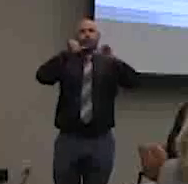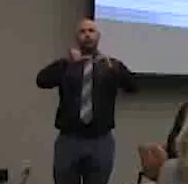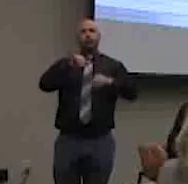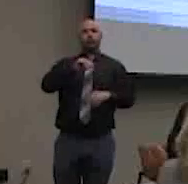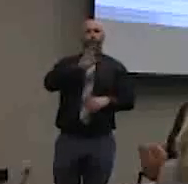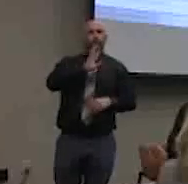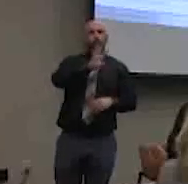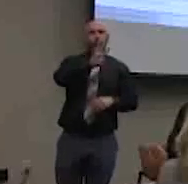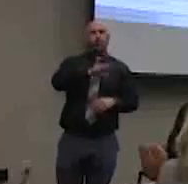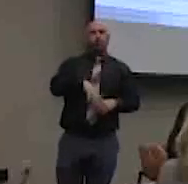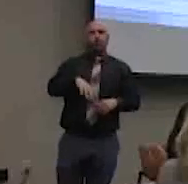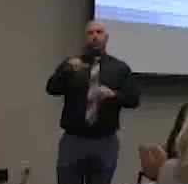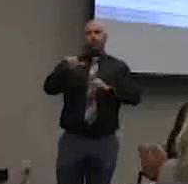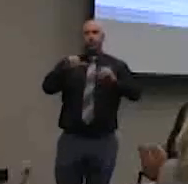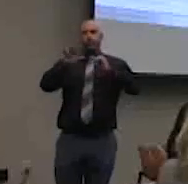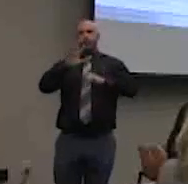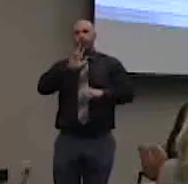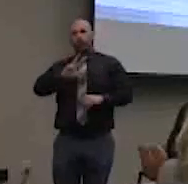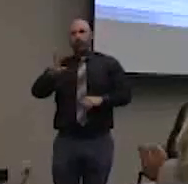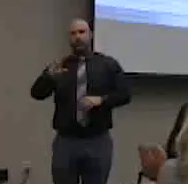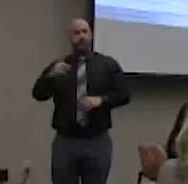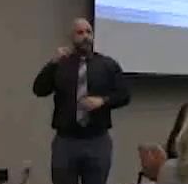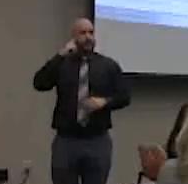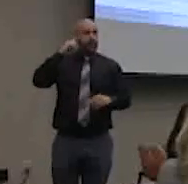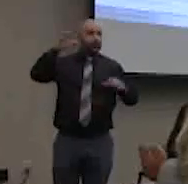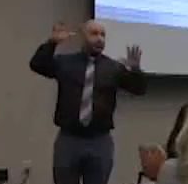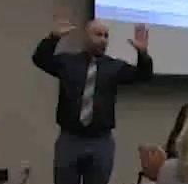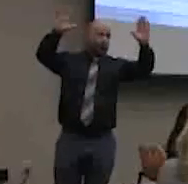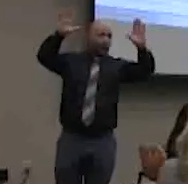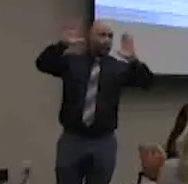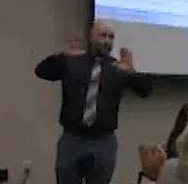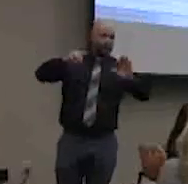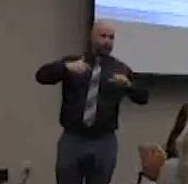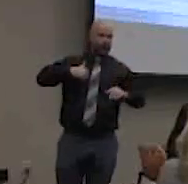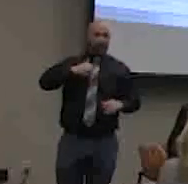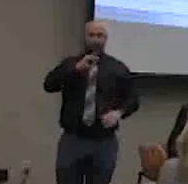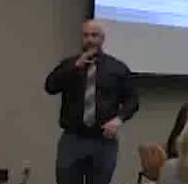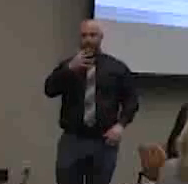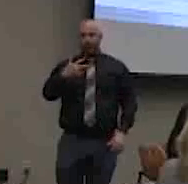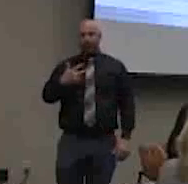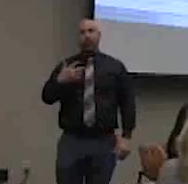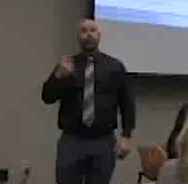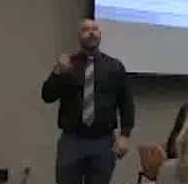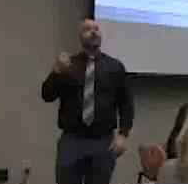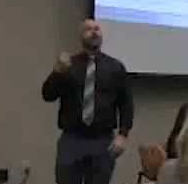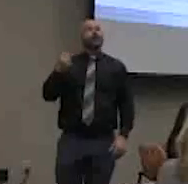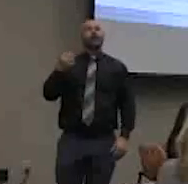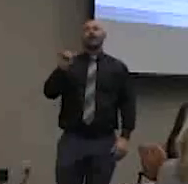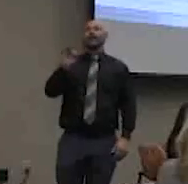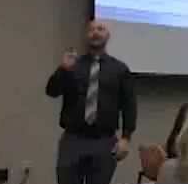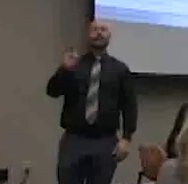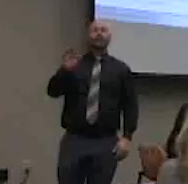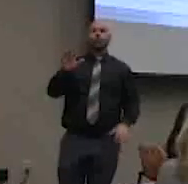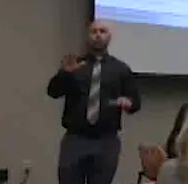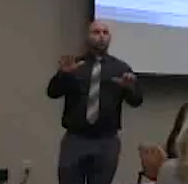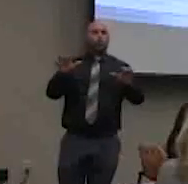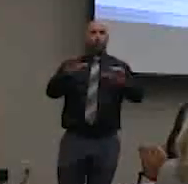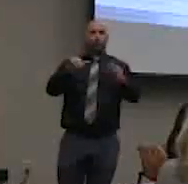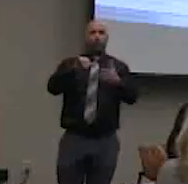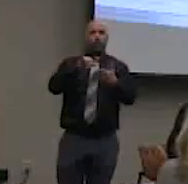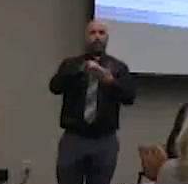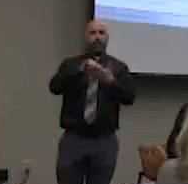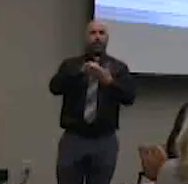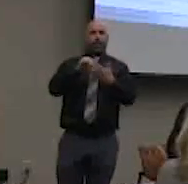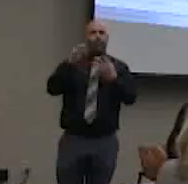mother of 4-year-olds sounds awesome, but if you don't do that in thoughtful ways, you can destroy Roy